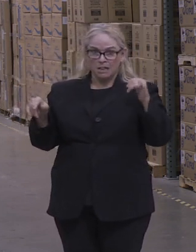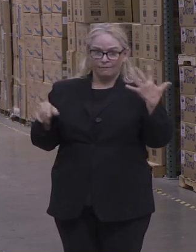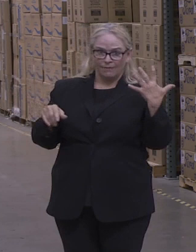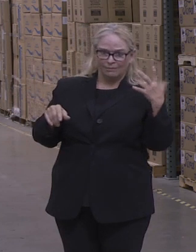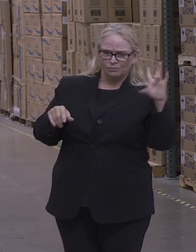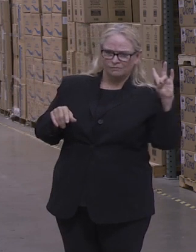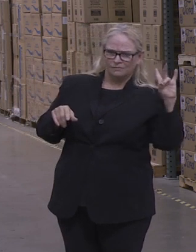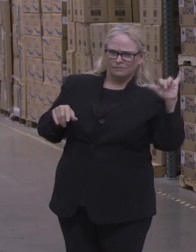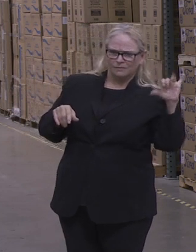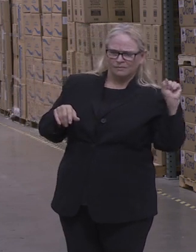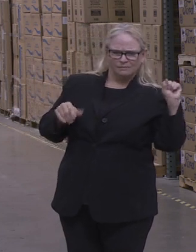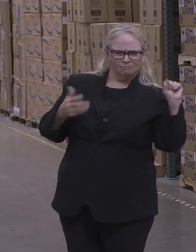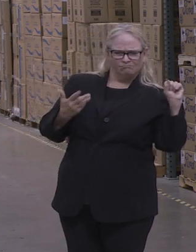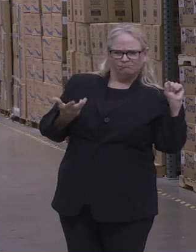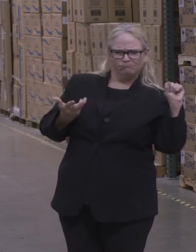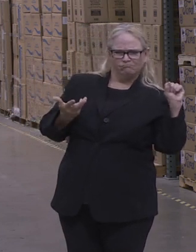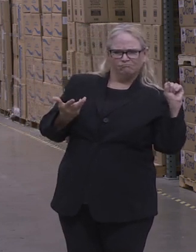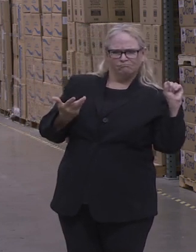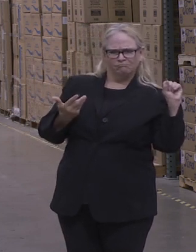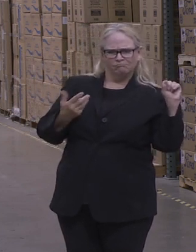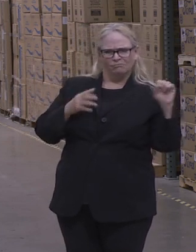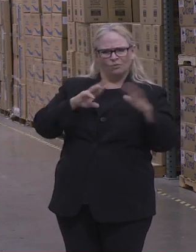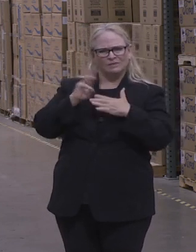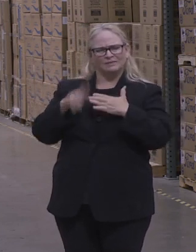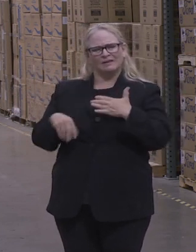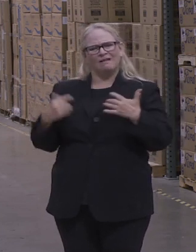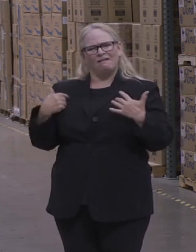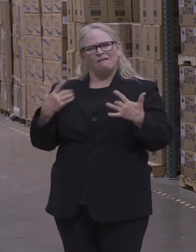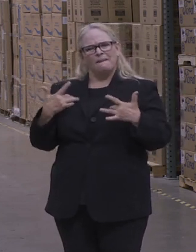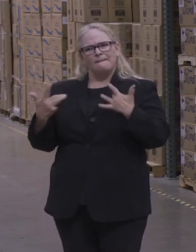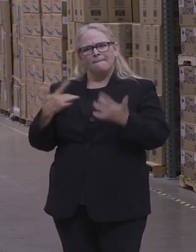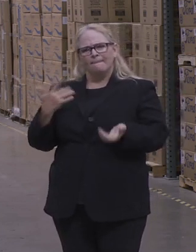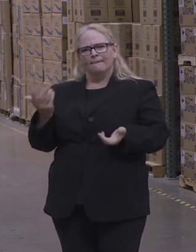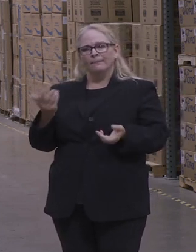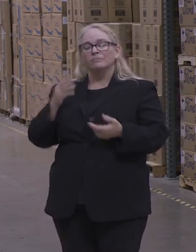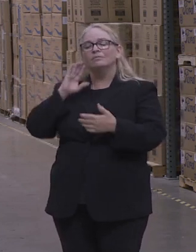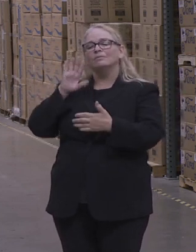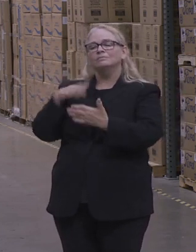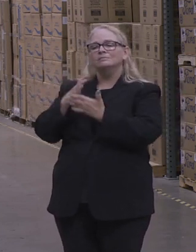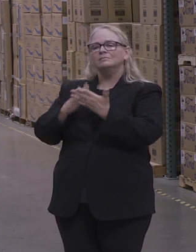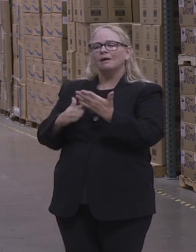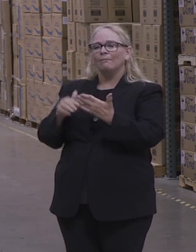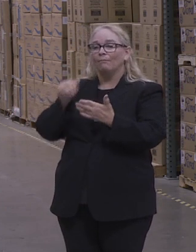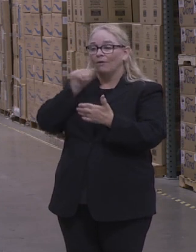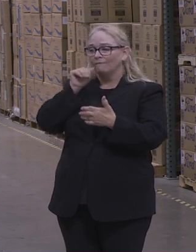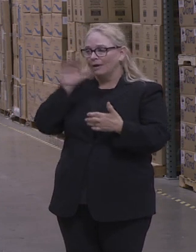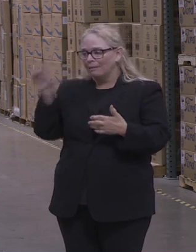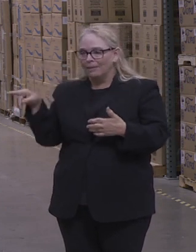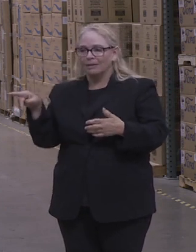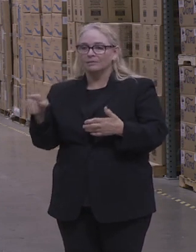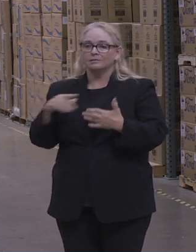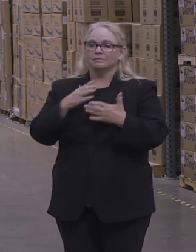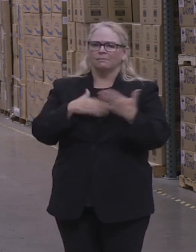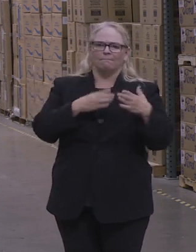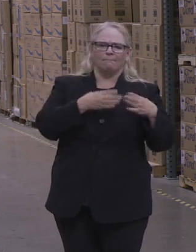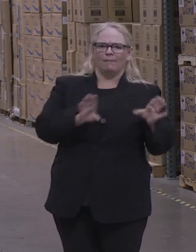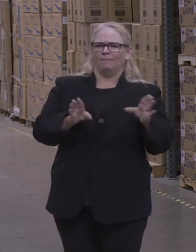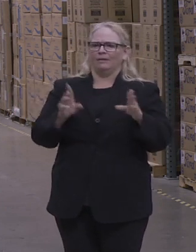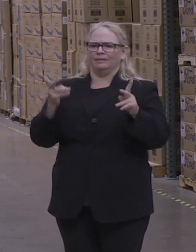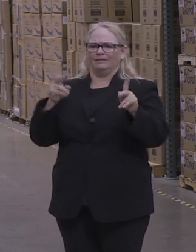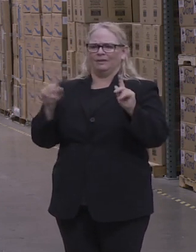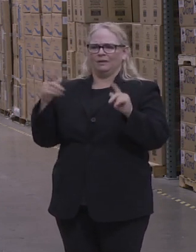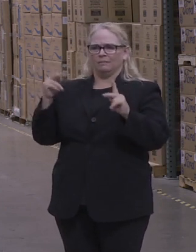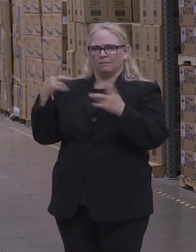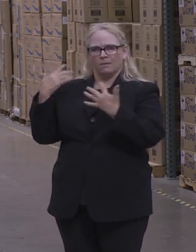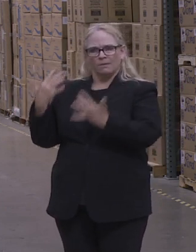part of California's testing infrastructure, both private and public. These tests are taking a really long time for results. Are you